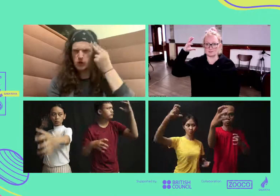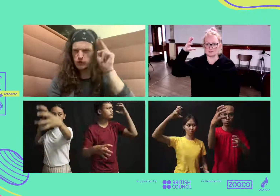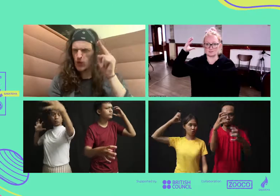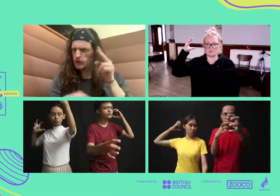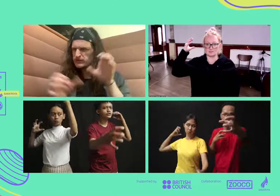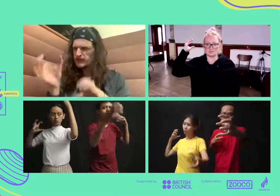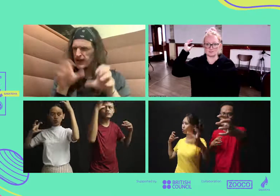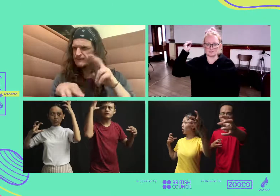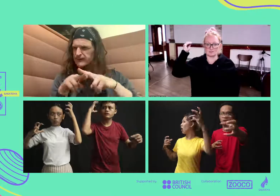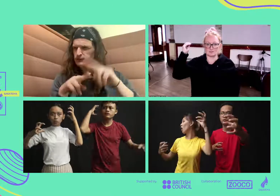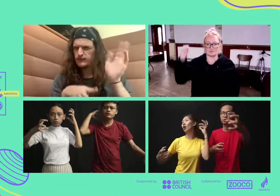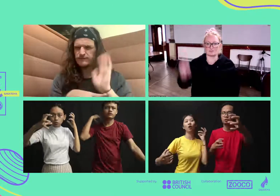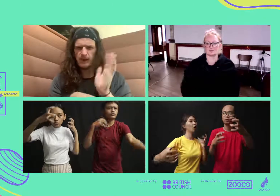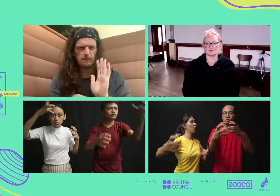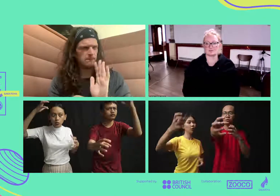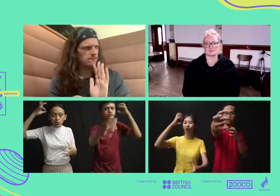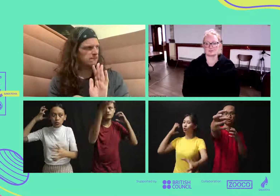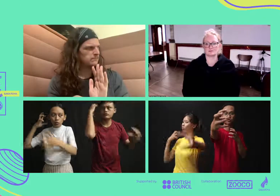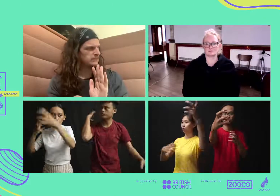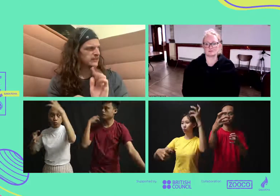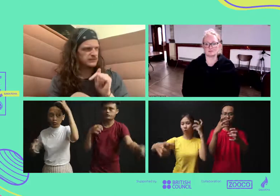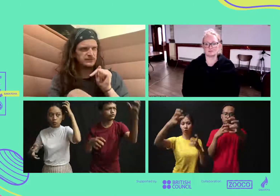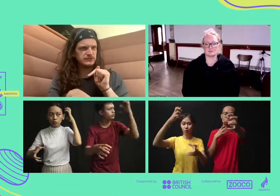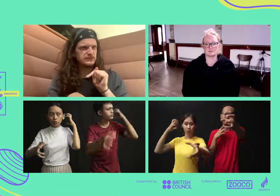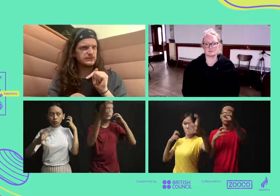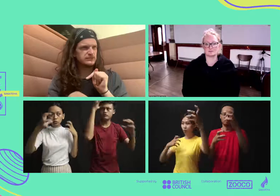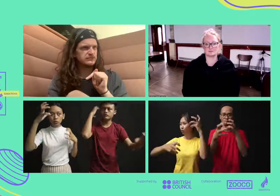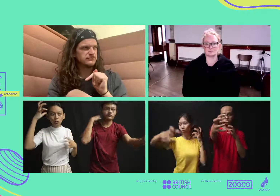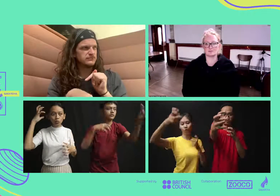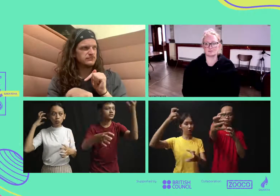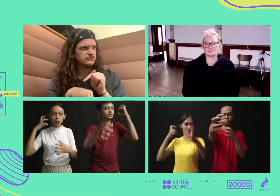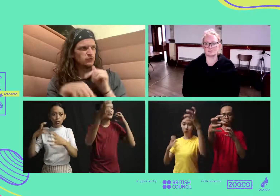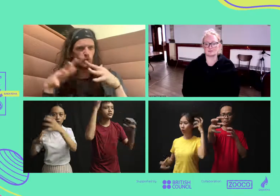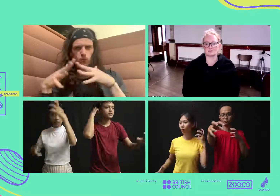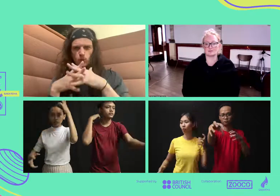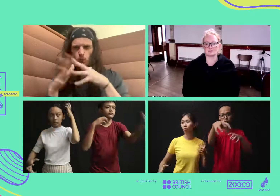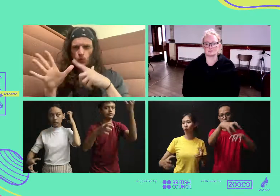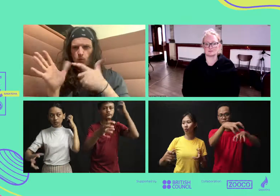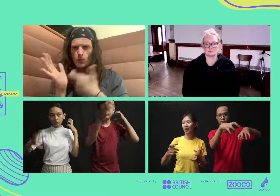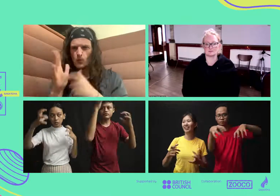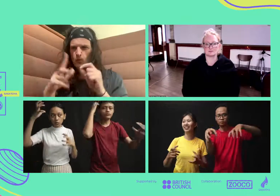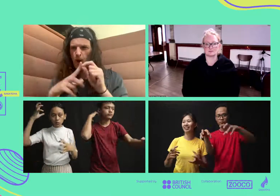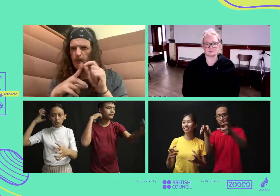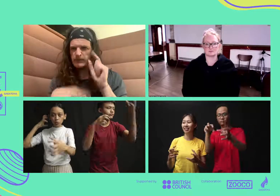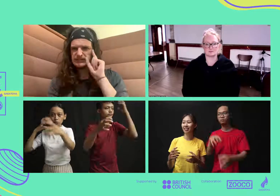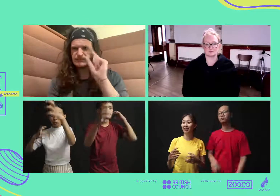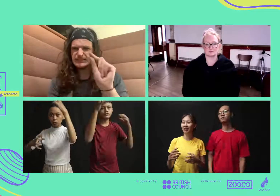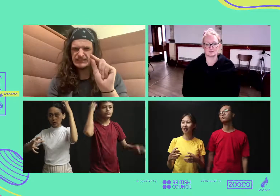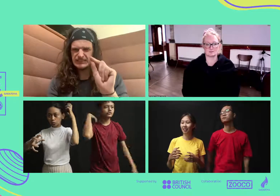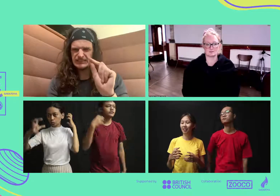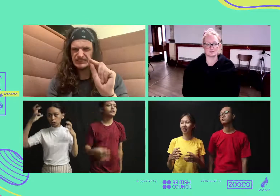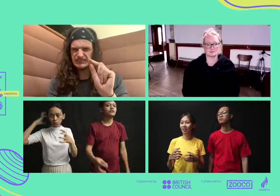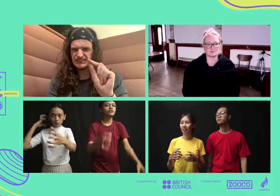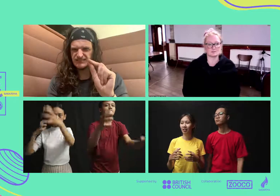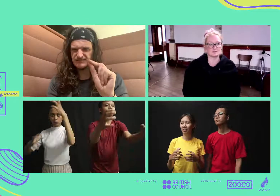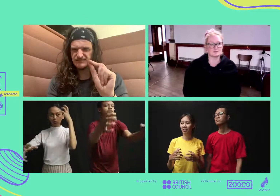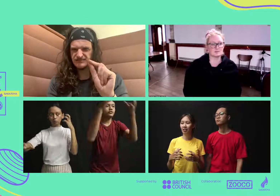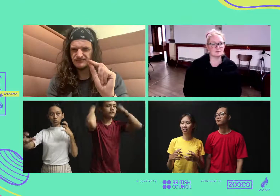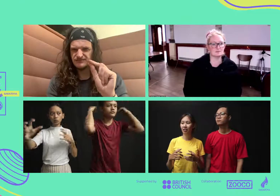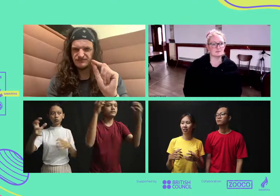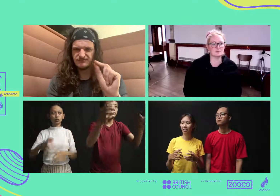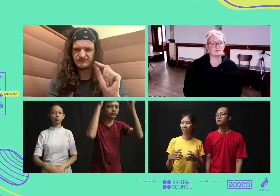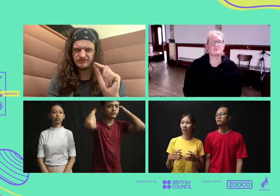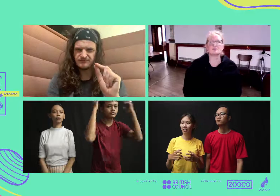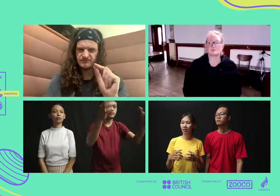And they can go faster and faster. What's it called? The science fiction film. I think it's